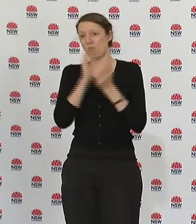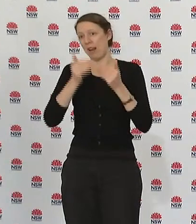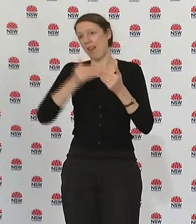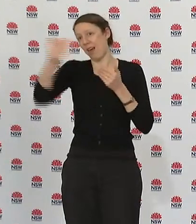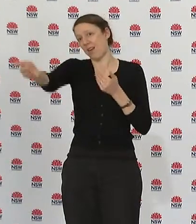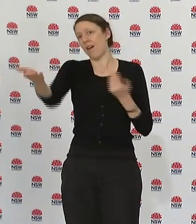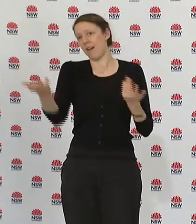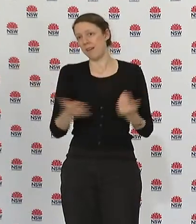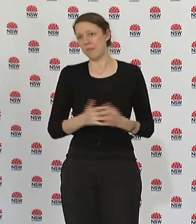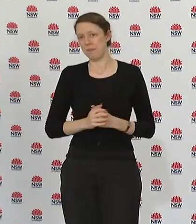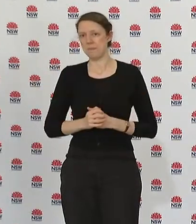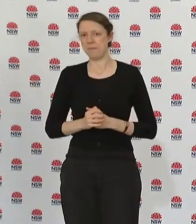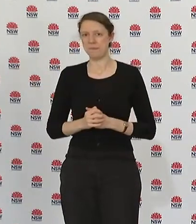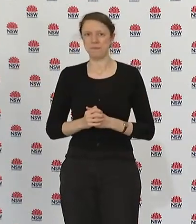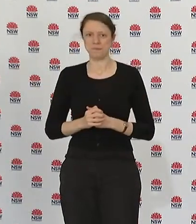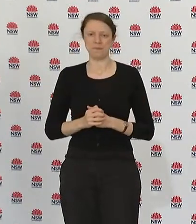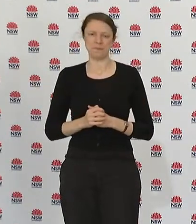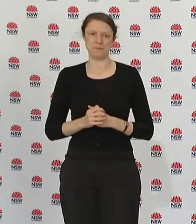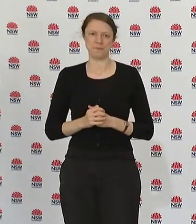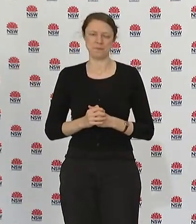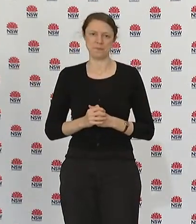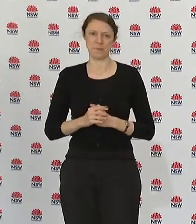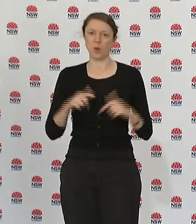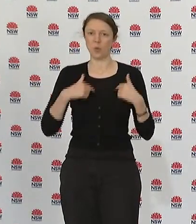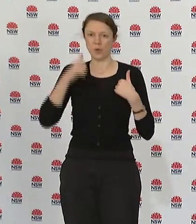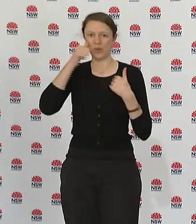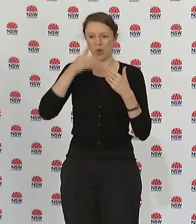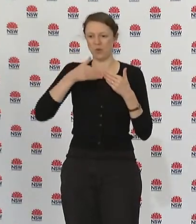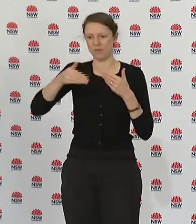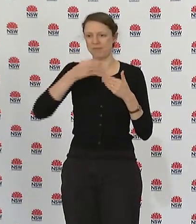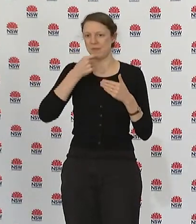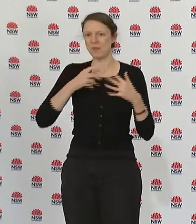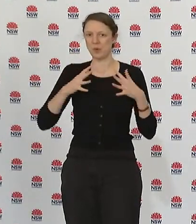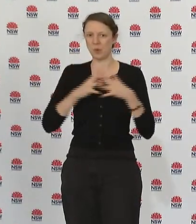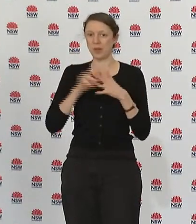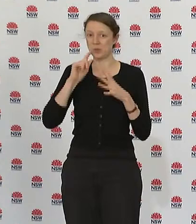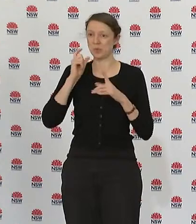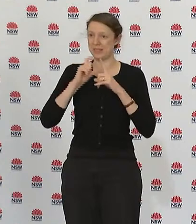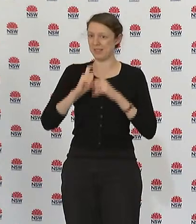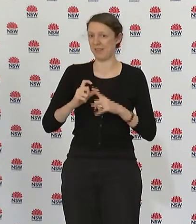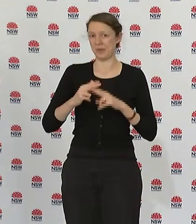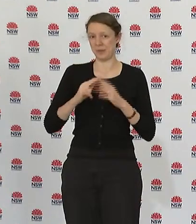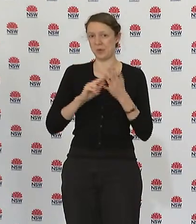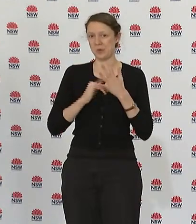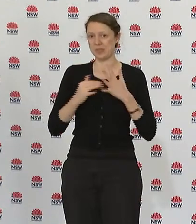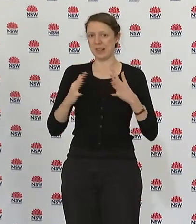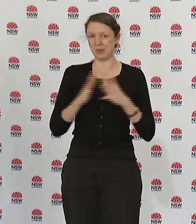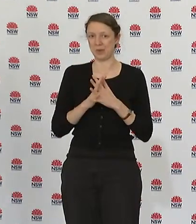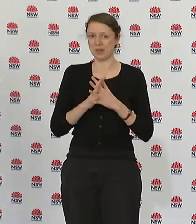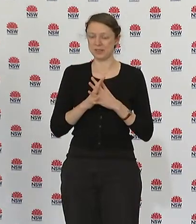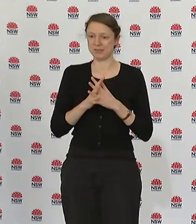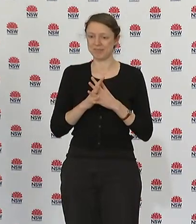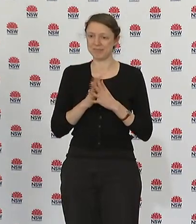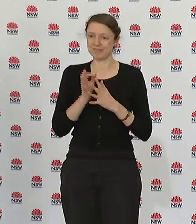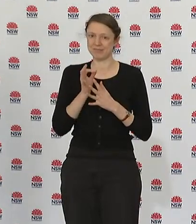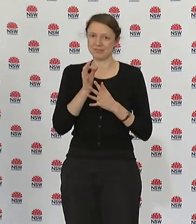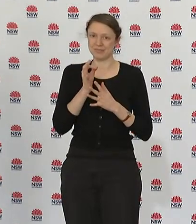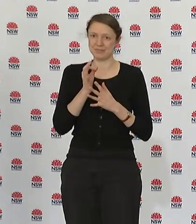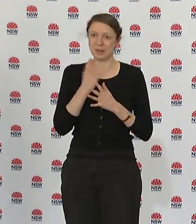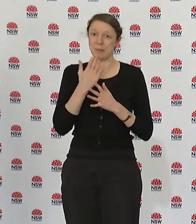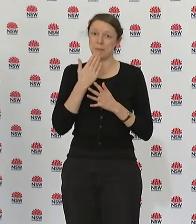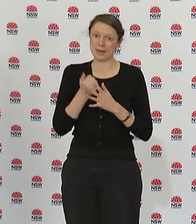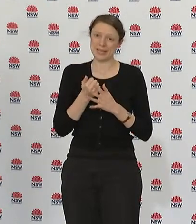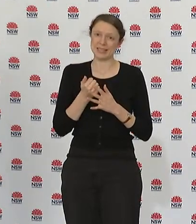And we know that the next few weeks are going to be extremely difficult for New South Wales. And we just ask people to please acknowledge the risks that we have,